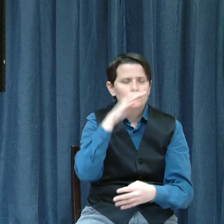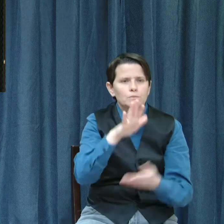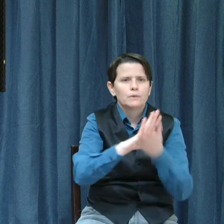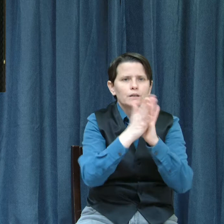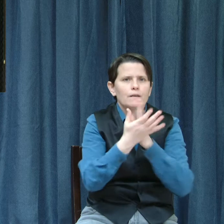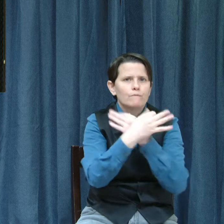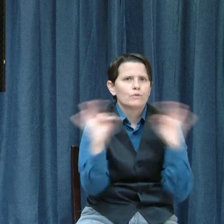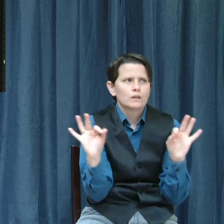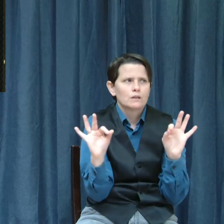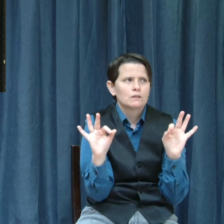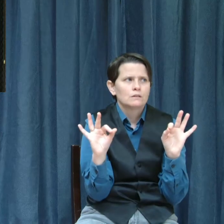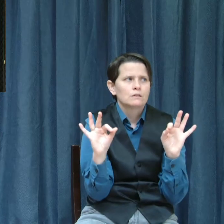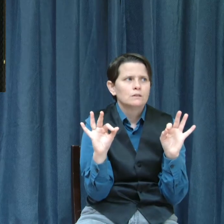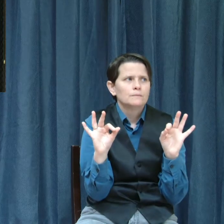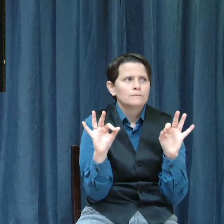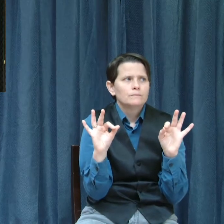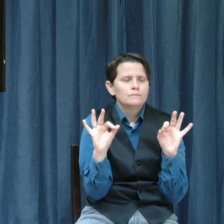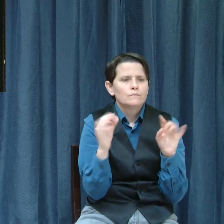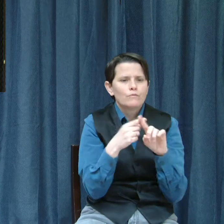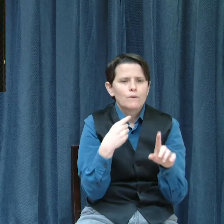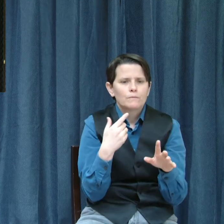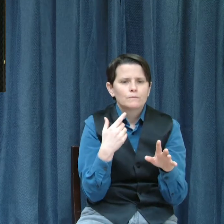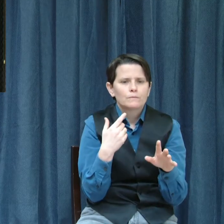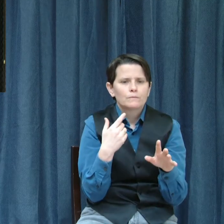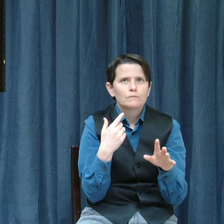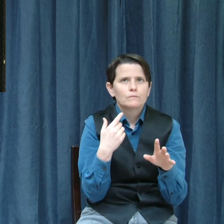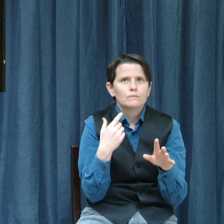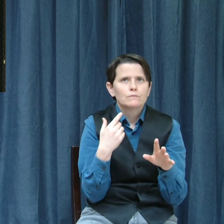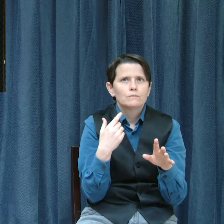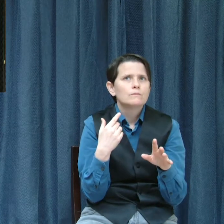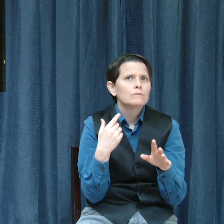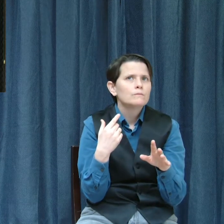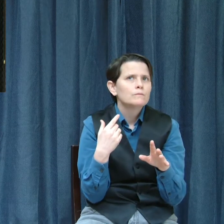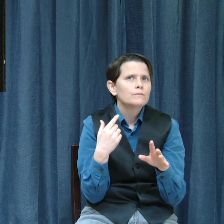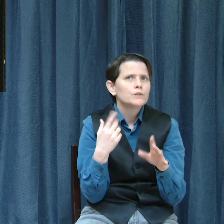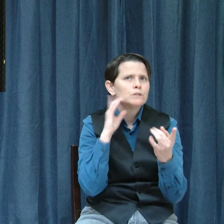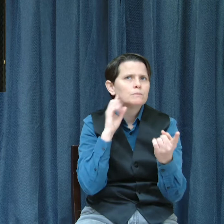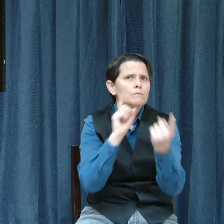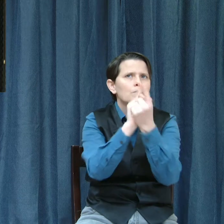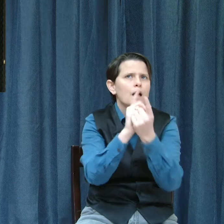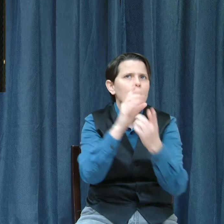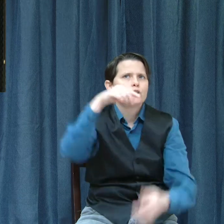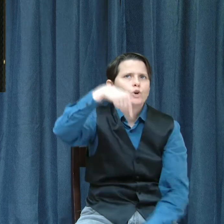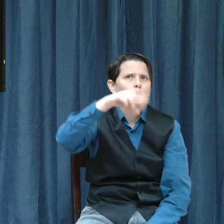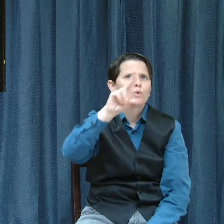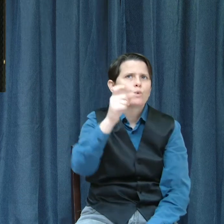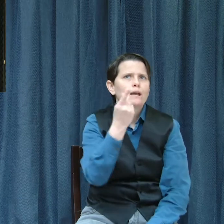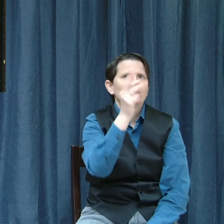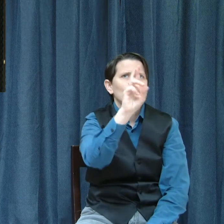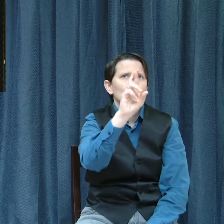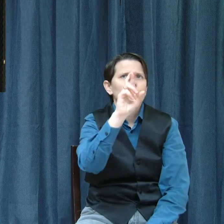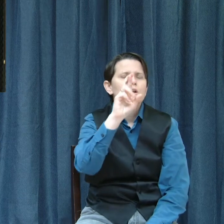She freed herself by meeting a Quaker, got on the Underground Railroad, and then she went on to be a huge part of that. She was the